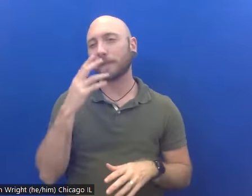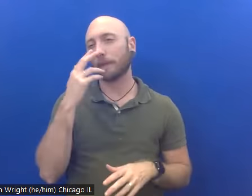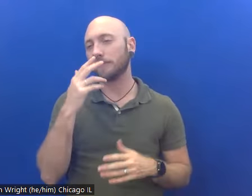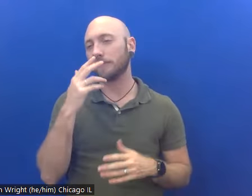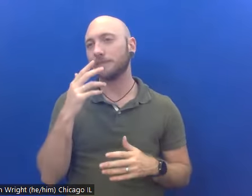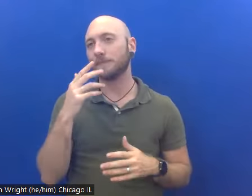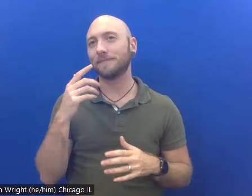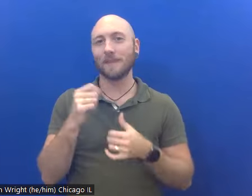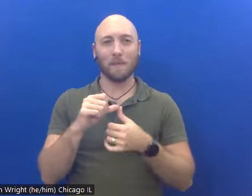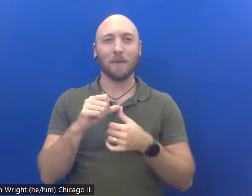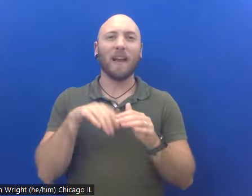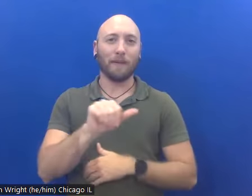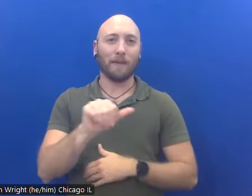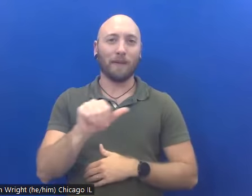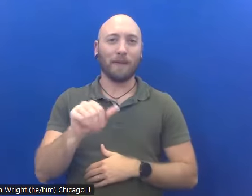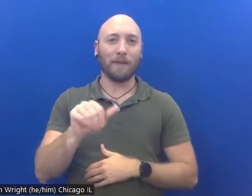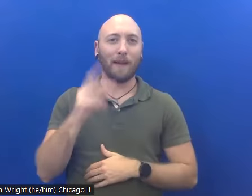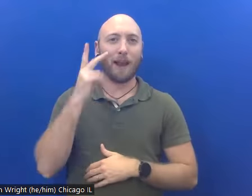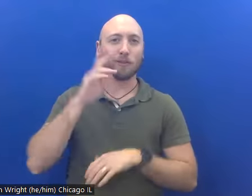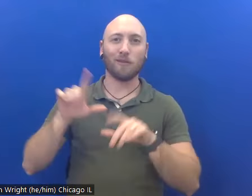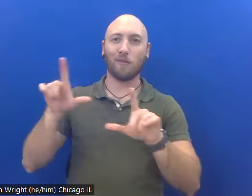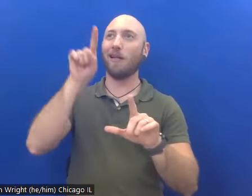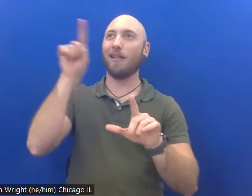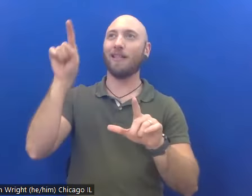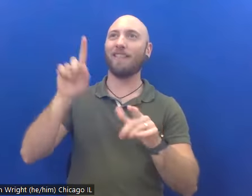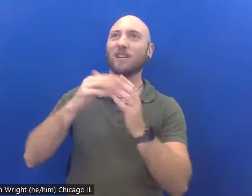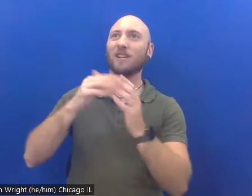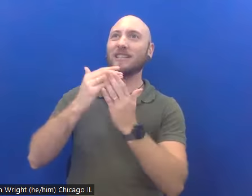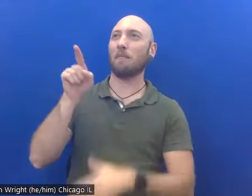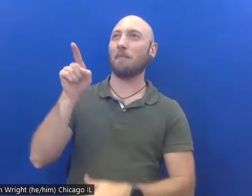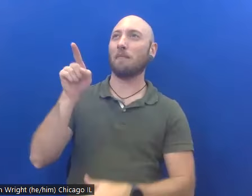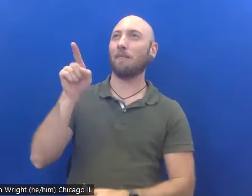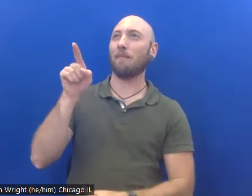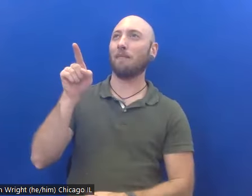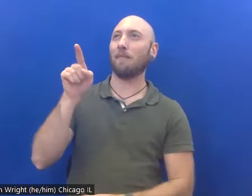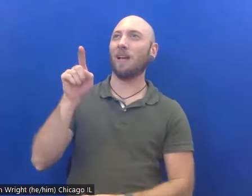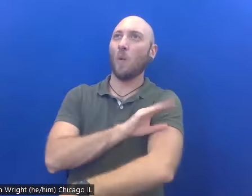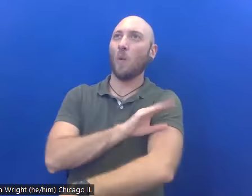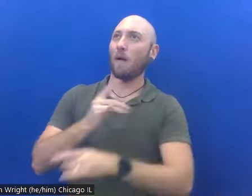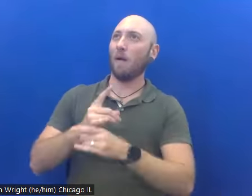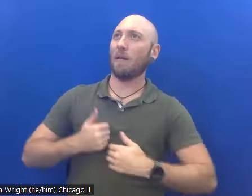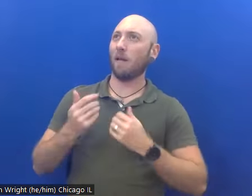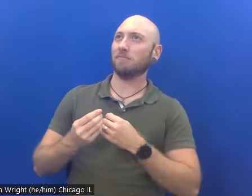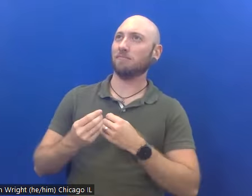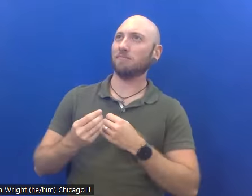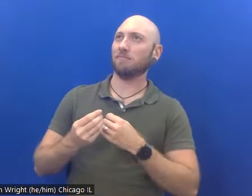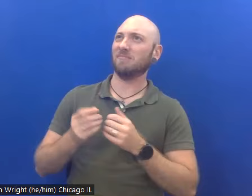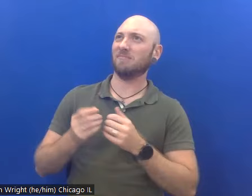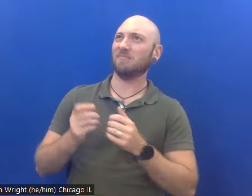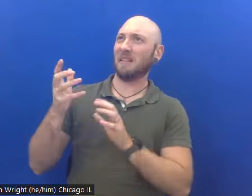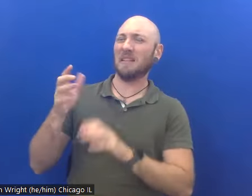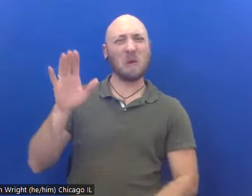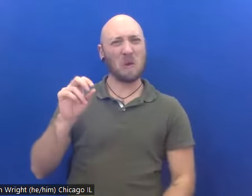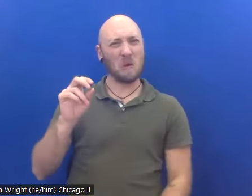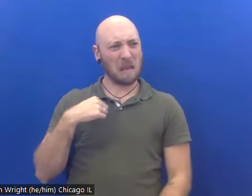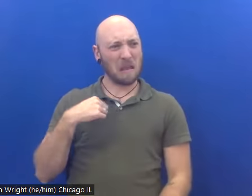we're powerless over alcohol, and our lives were unmanageable. And I laughed. I'm like, I wasn't powerless over alcohol. I'd hear people talking, I'm like,